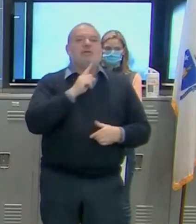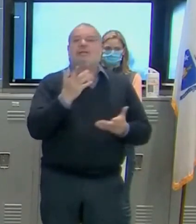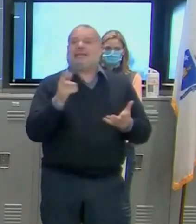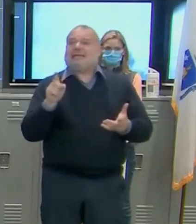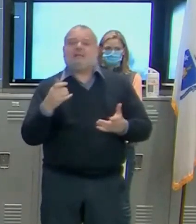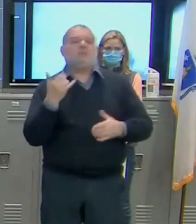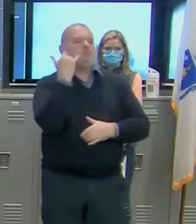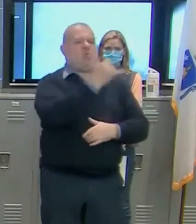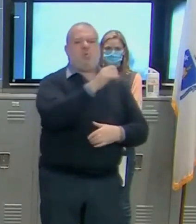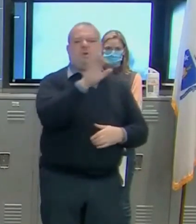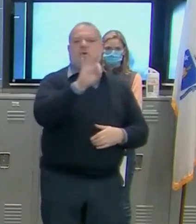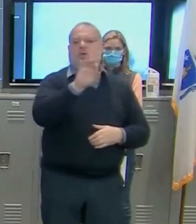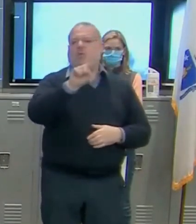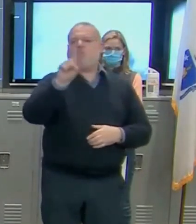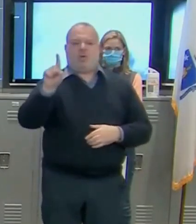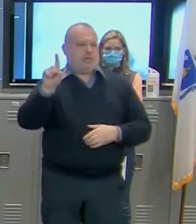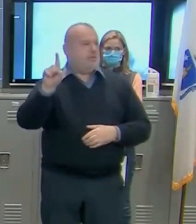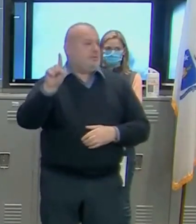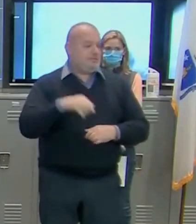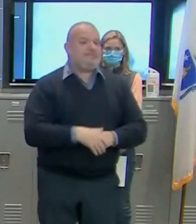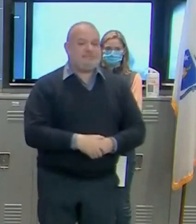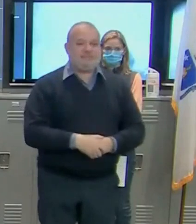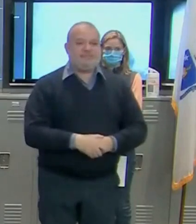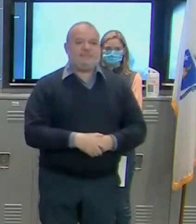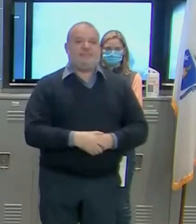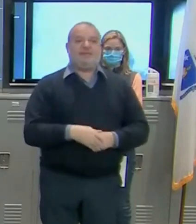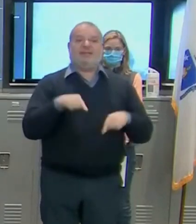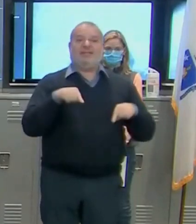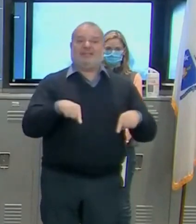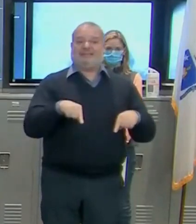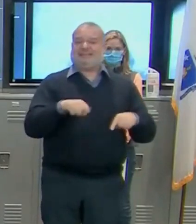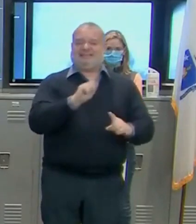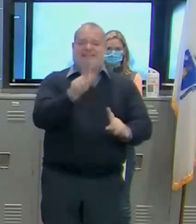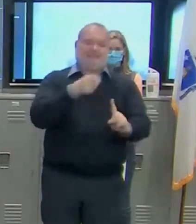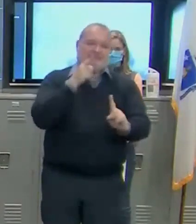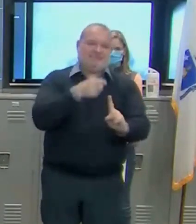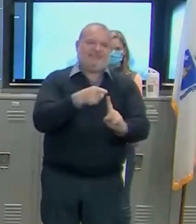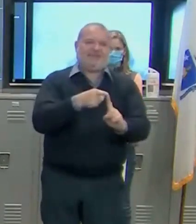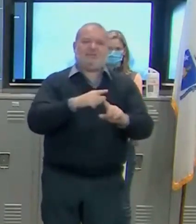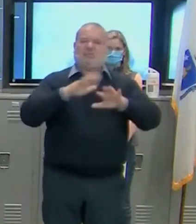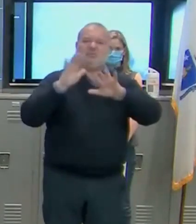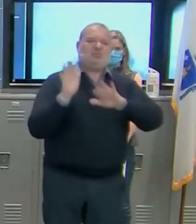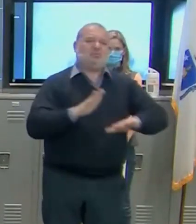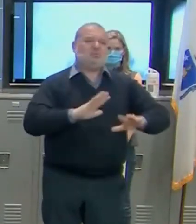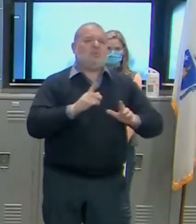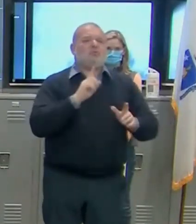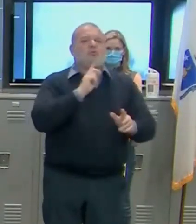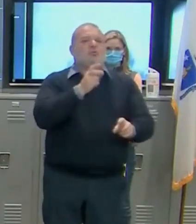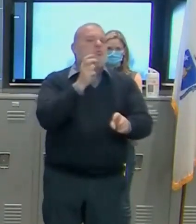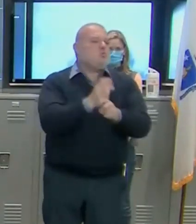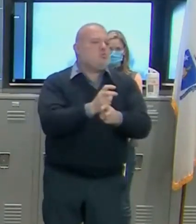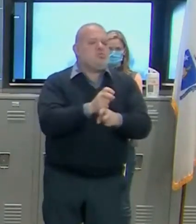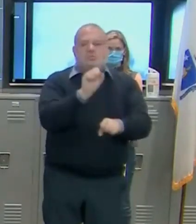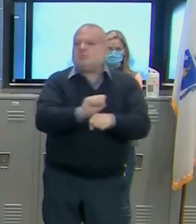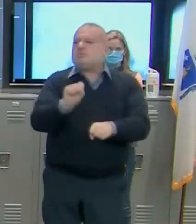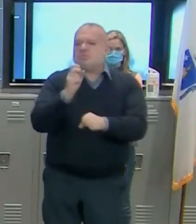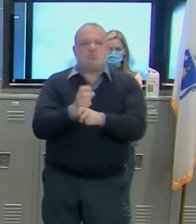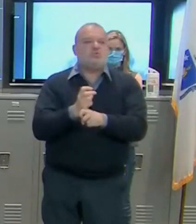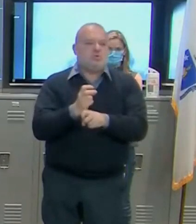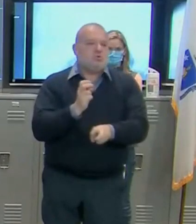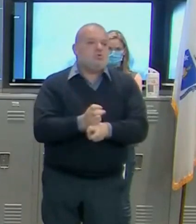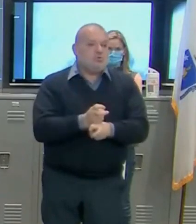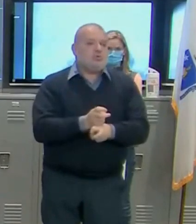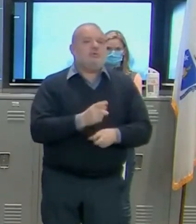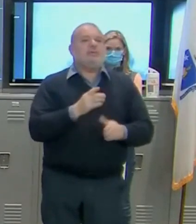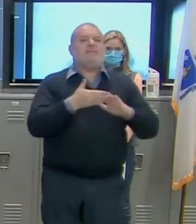storm recovery, as they always are, but this one in particular with the volume, is messy and difficult work, and community officials are working around the clock, but